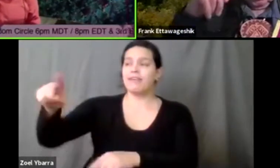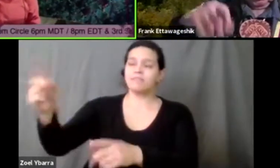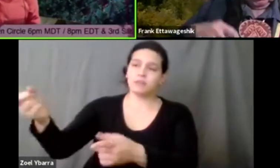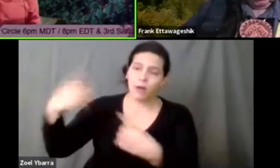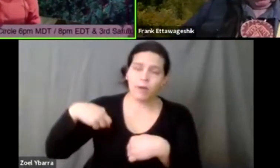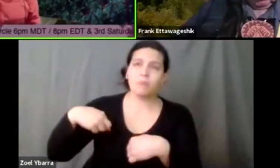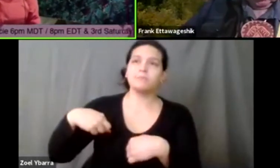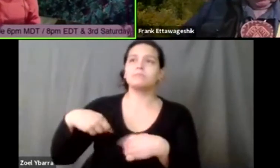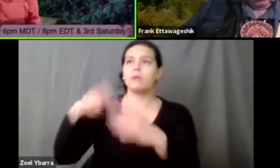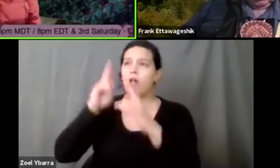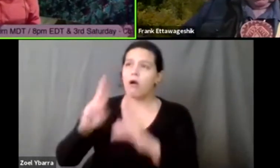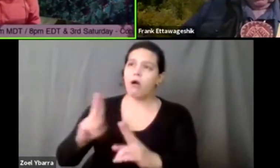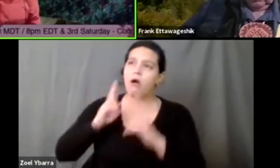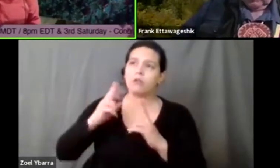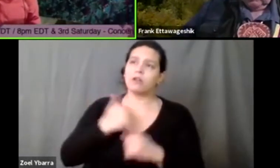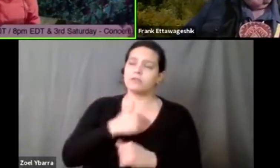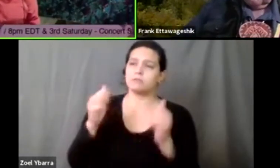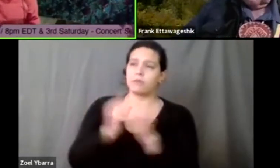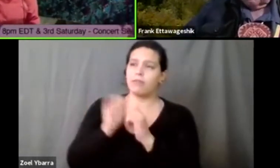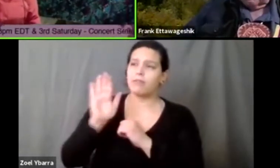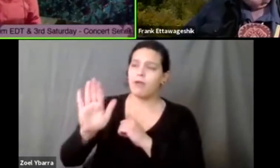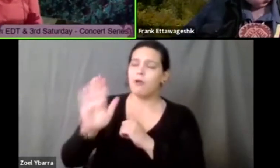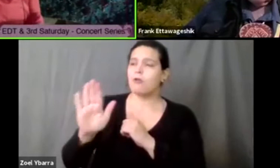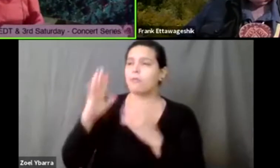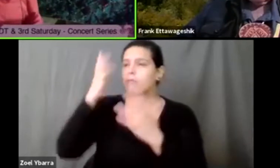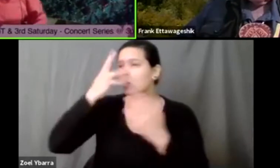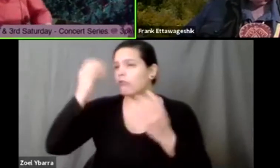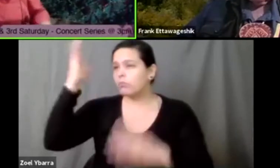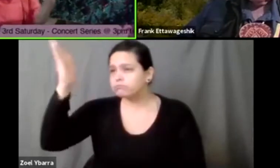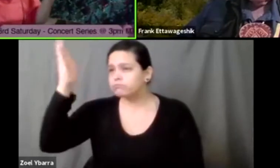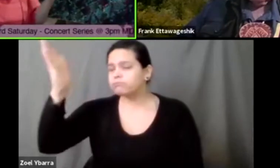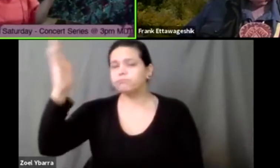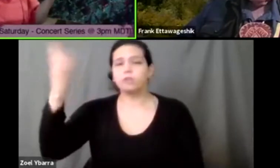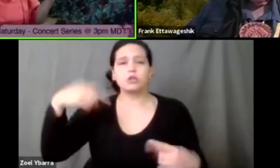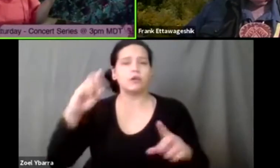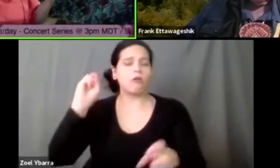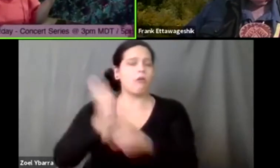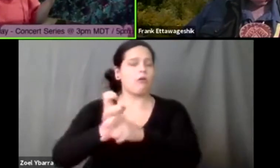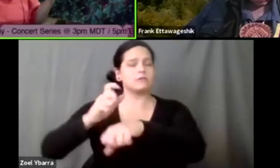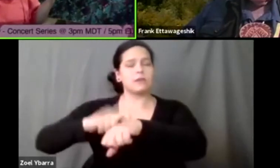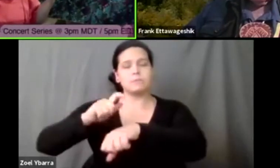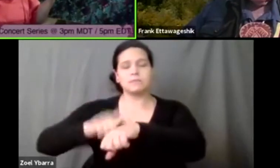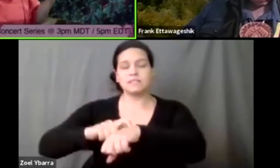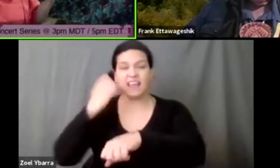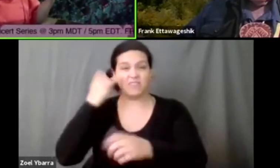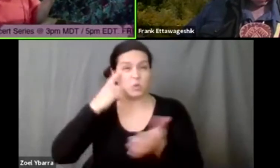these hard times. So thank you. And if you've noticed anything different about our background,